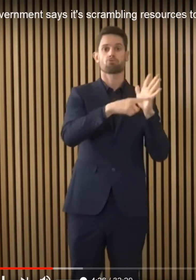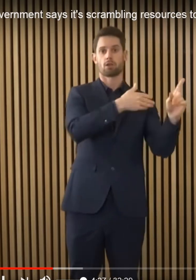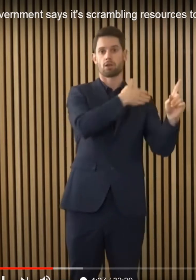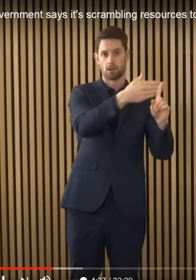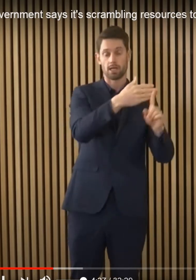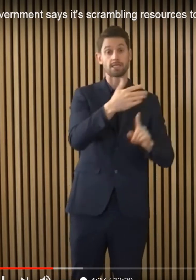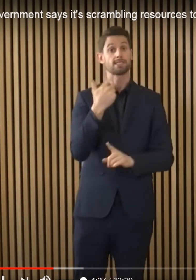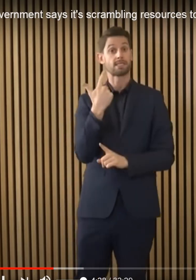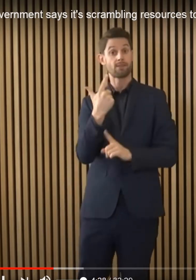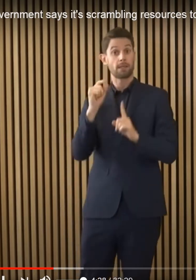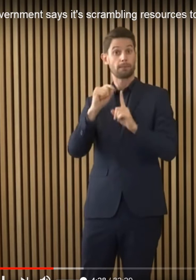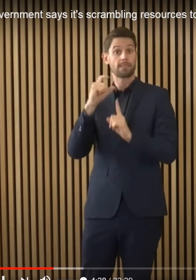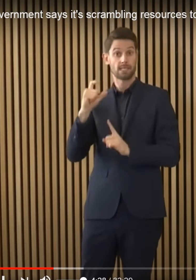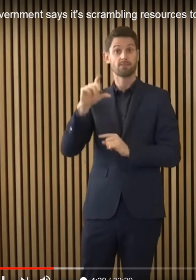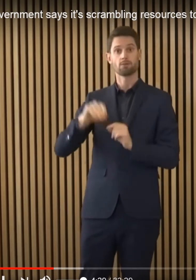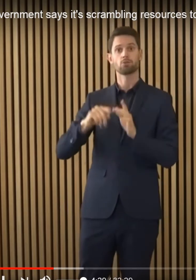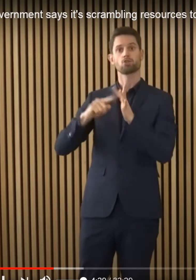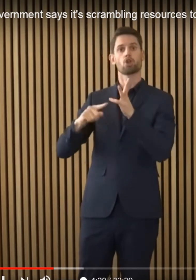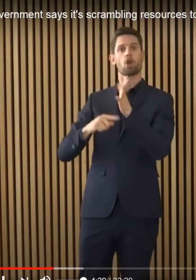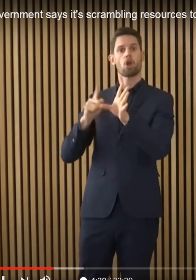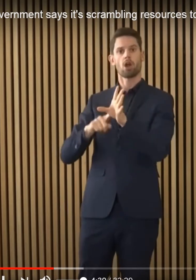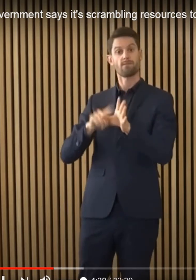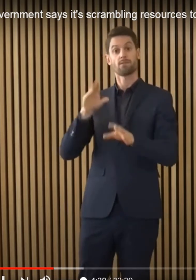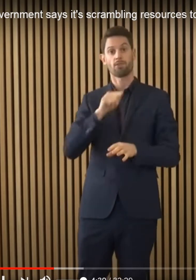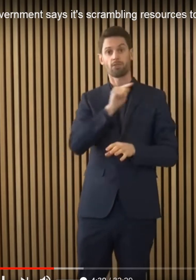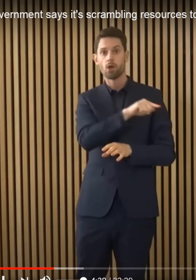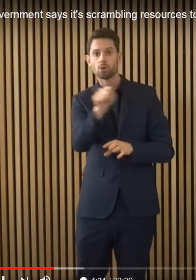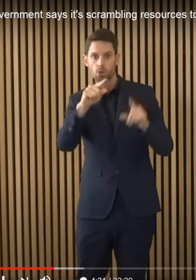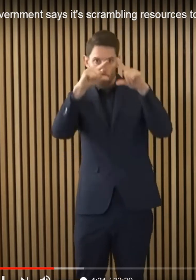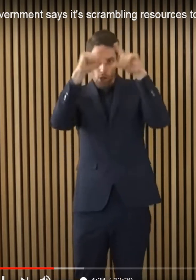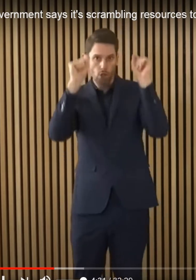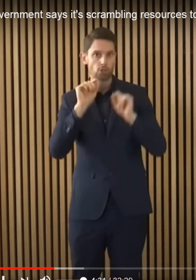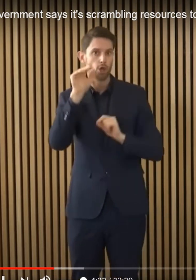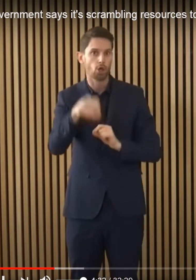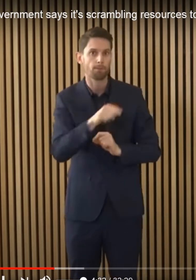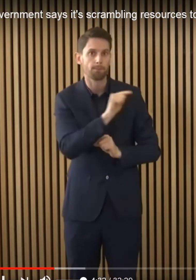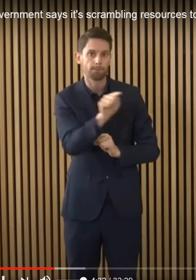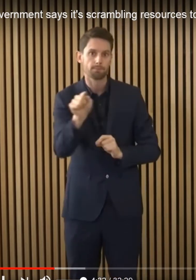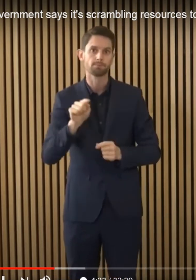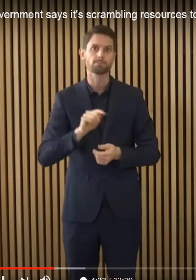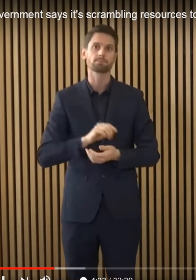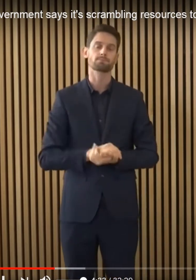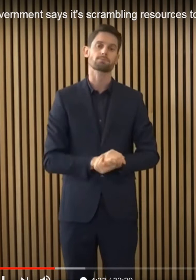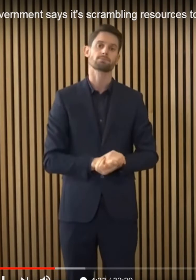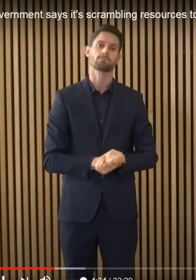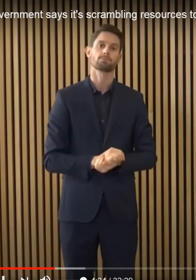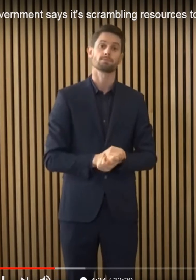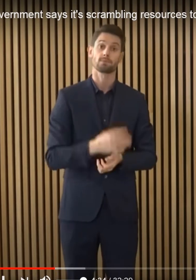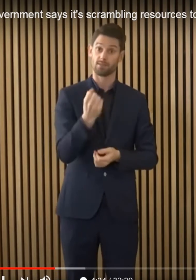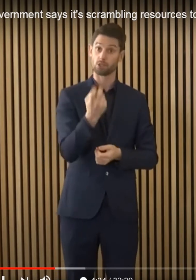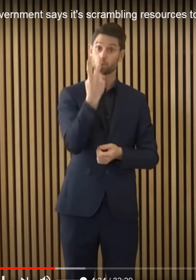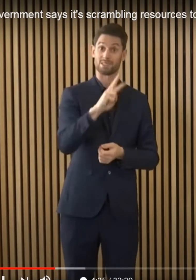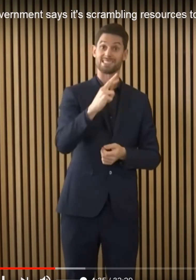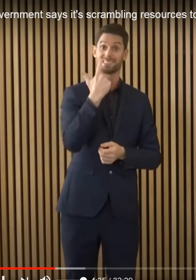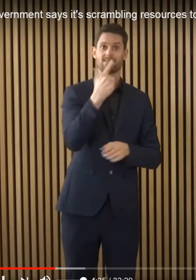cases in July. In particular, what we've seen is that there are 27